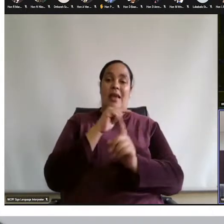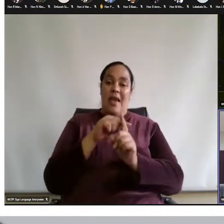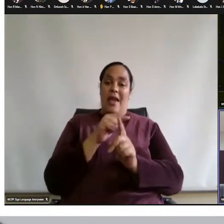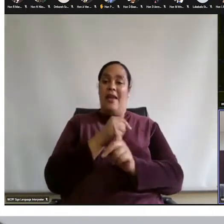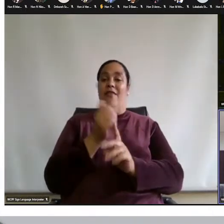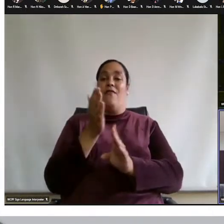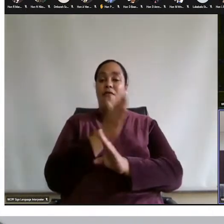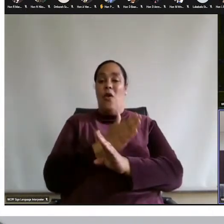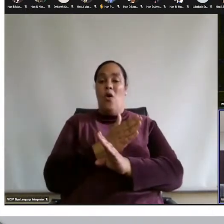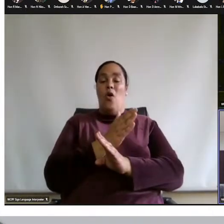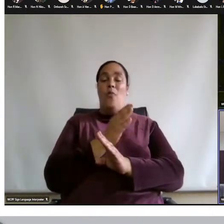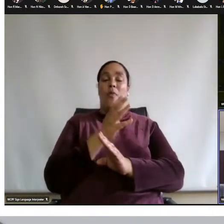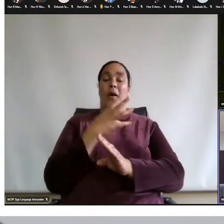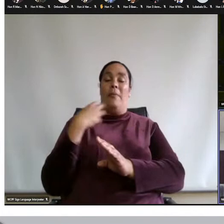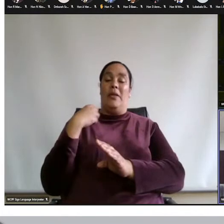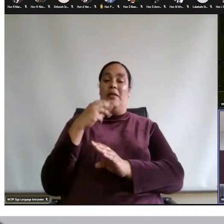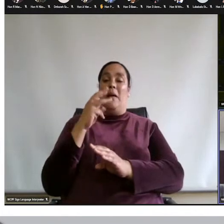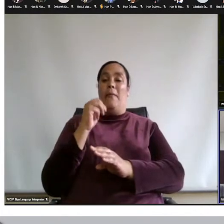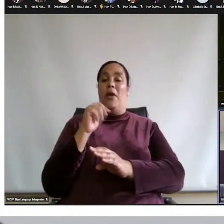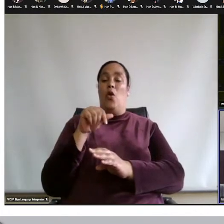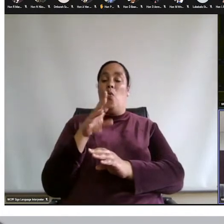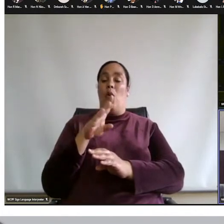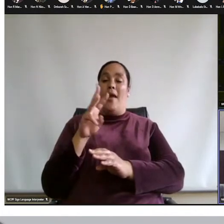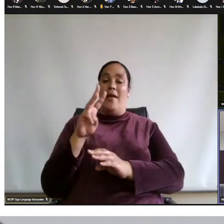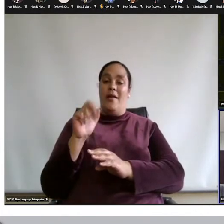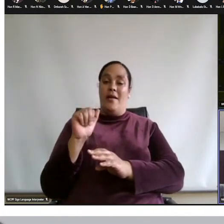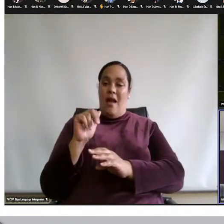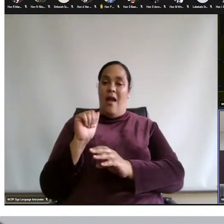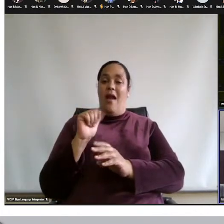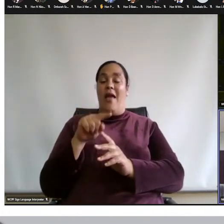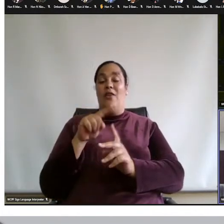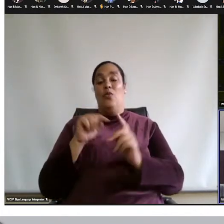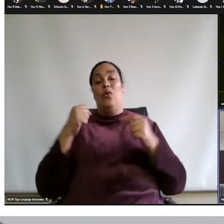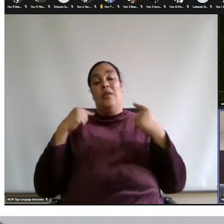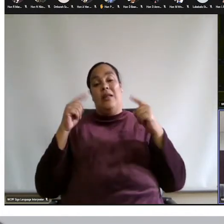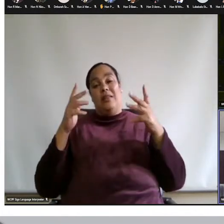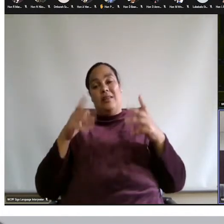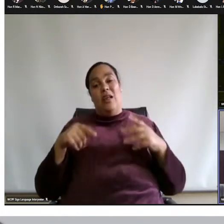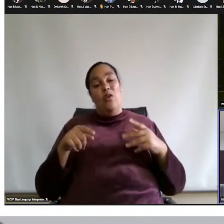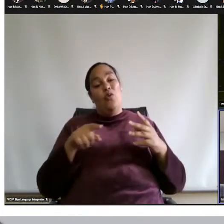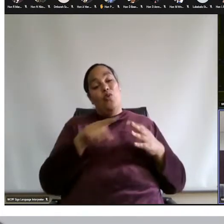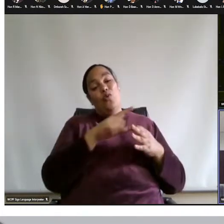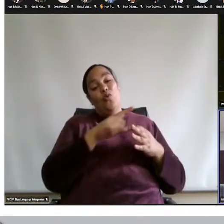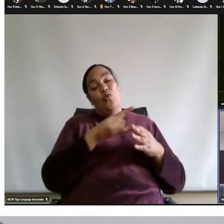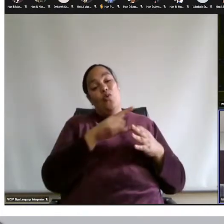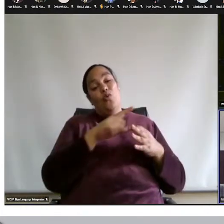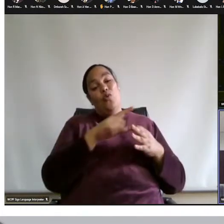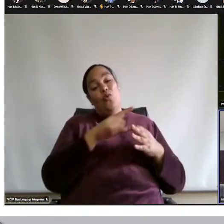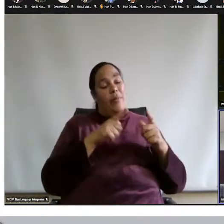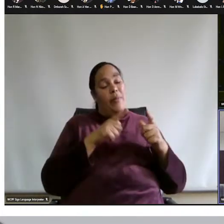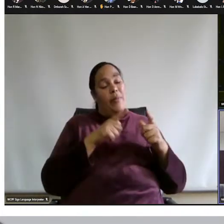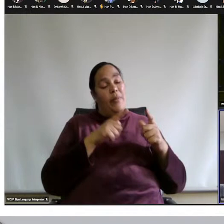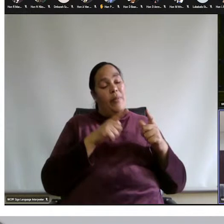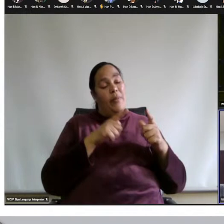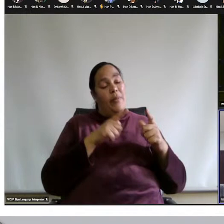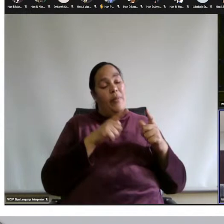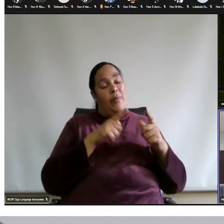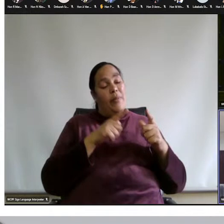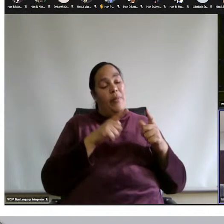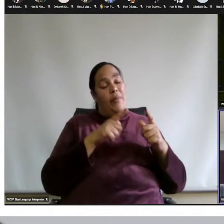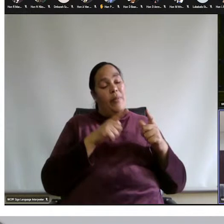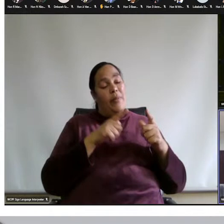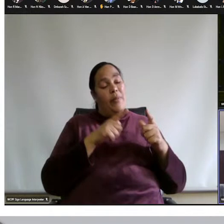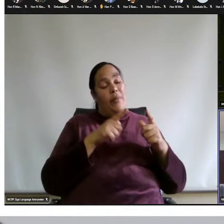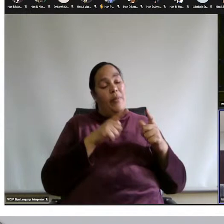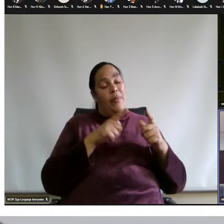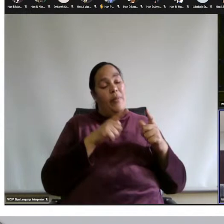Minister Mokonyane and their successors were complete disasters in the Department of Water